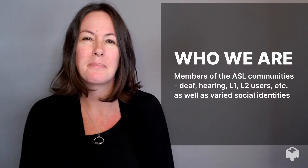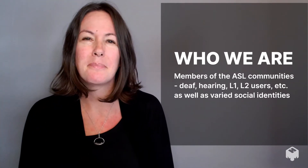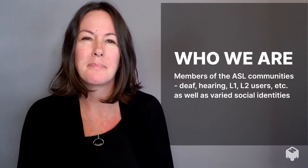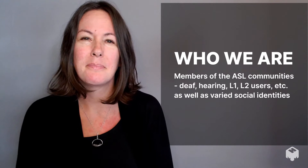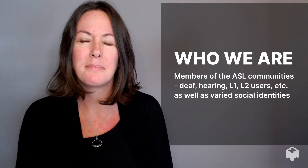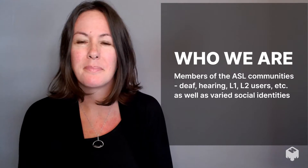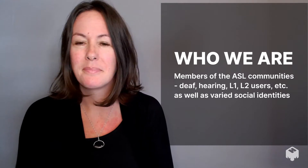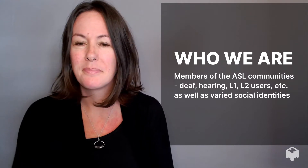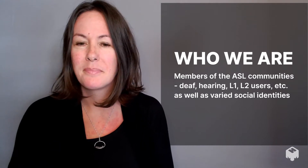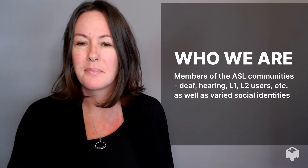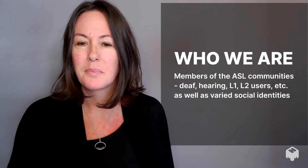research as well.